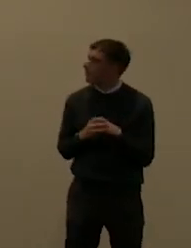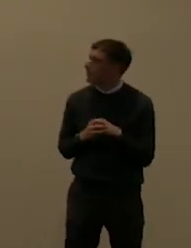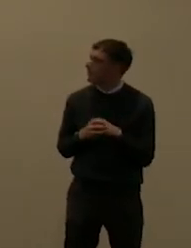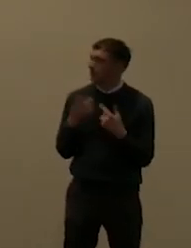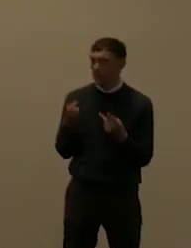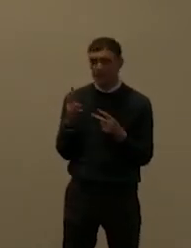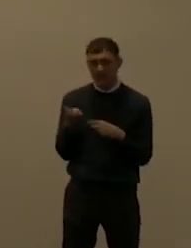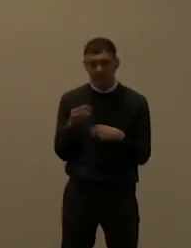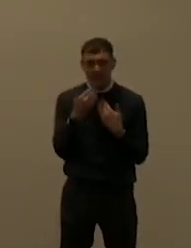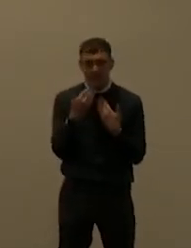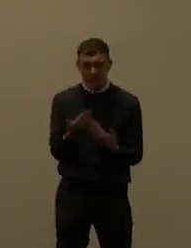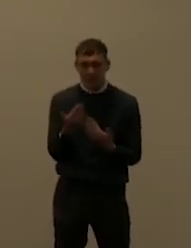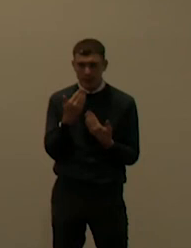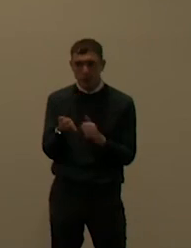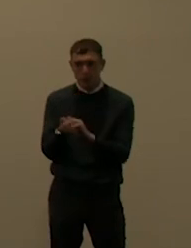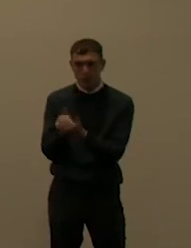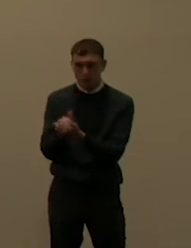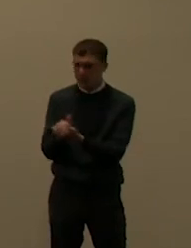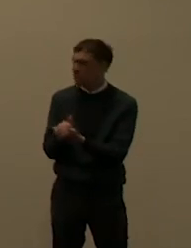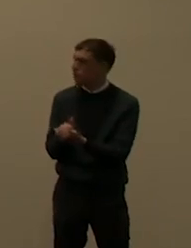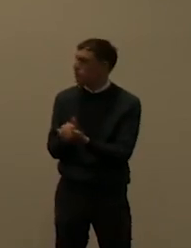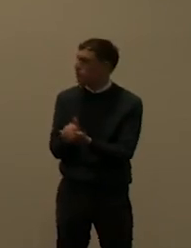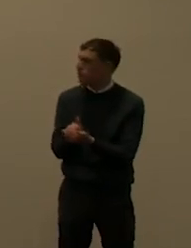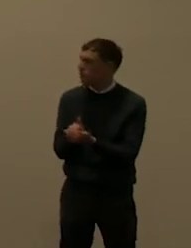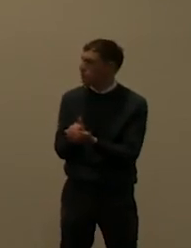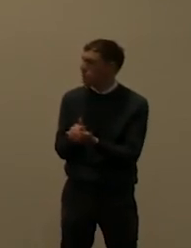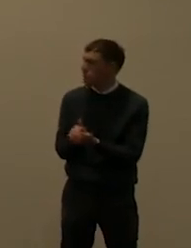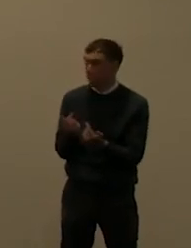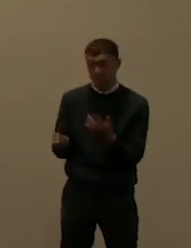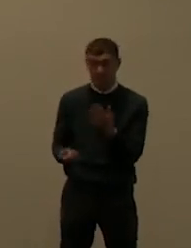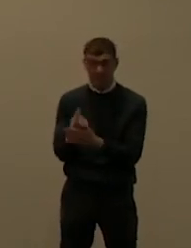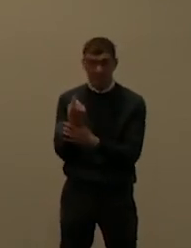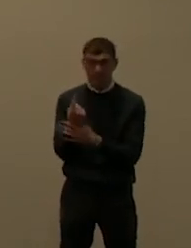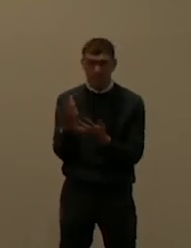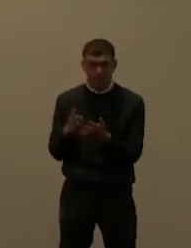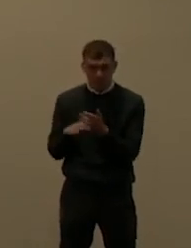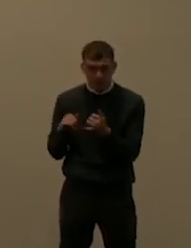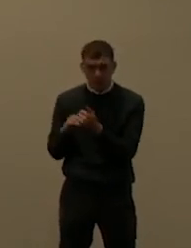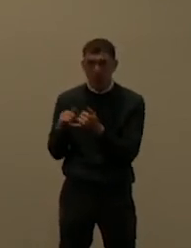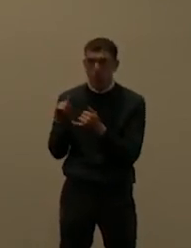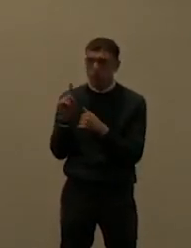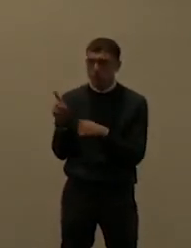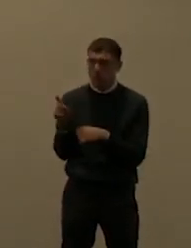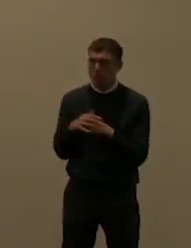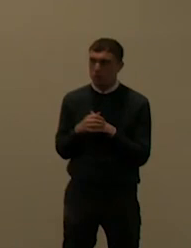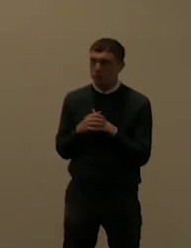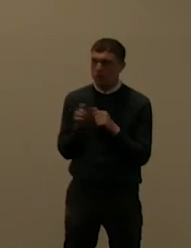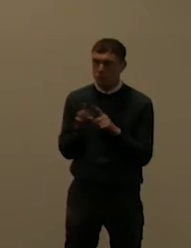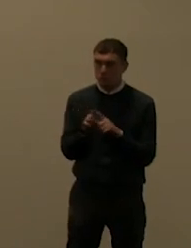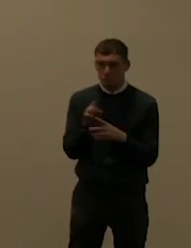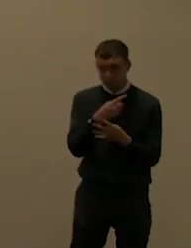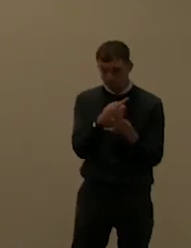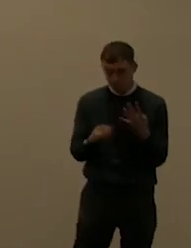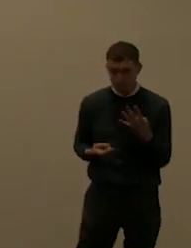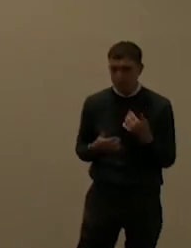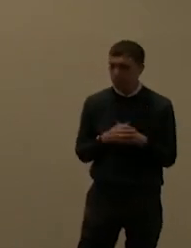a huge thanks to the sponsors for this event, from Microsoft, for the Platinum sponsor, as well for the